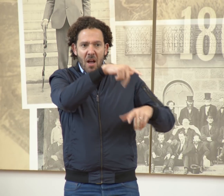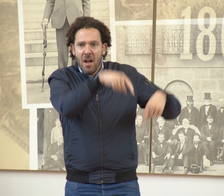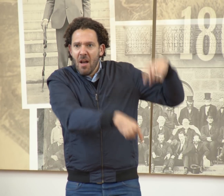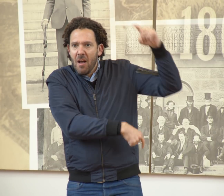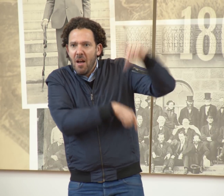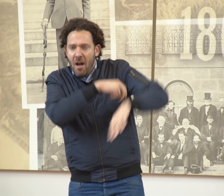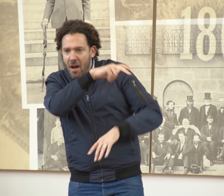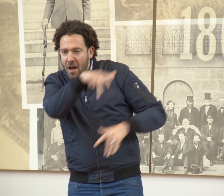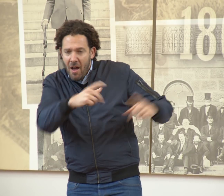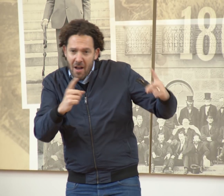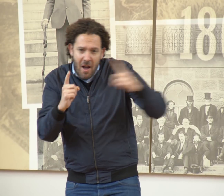booth.